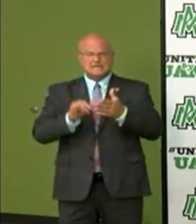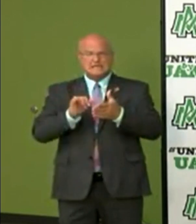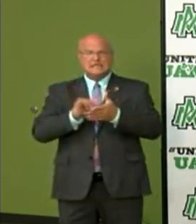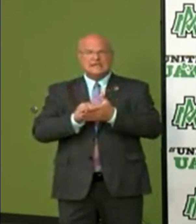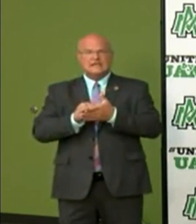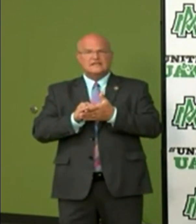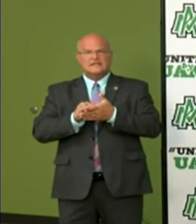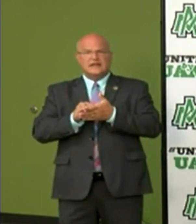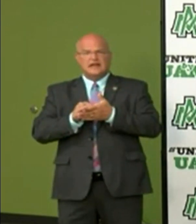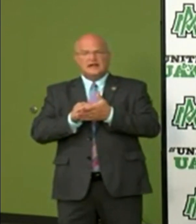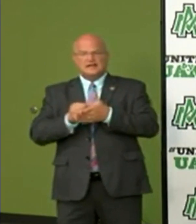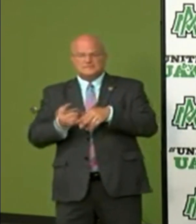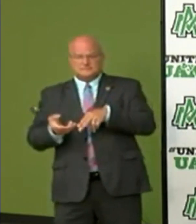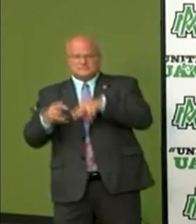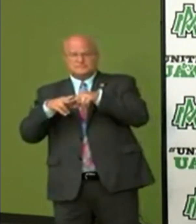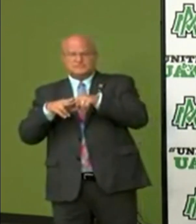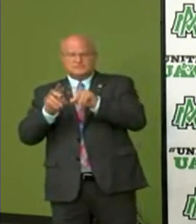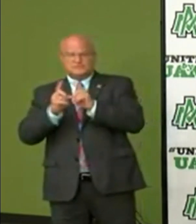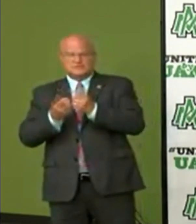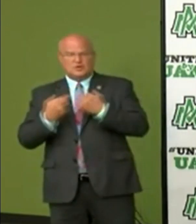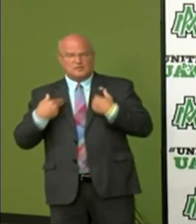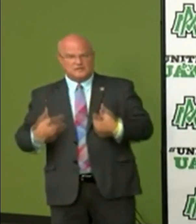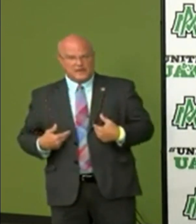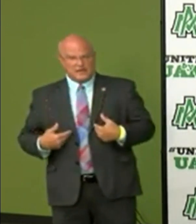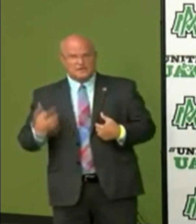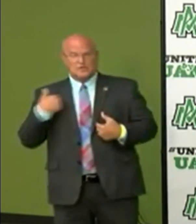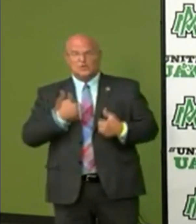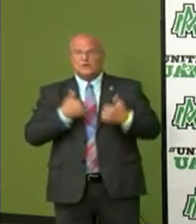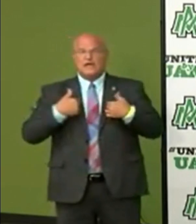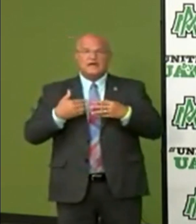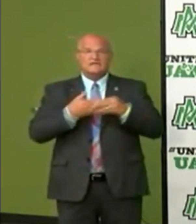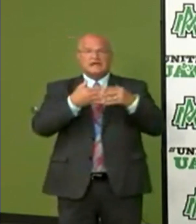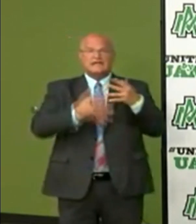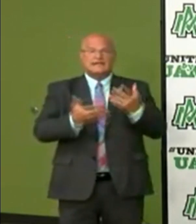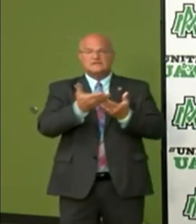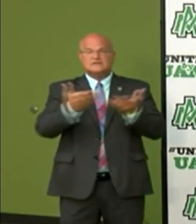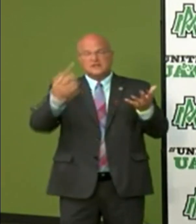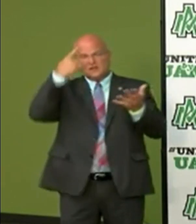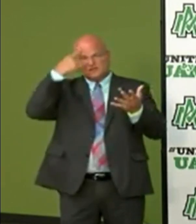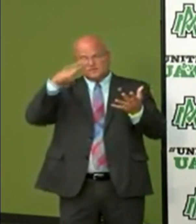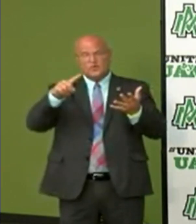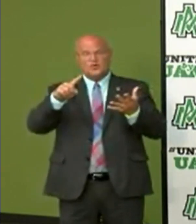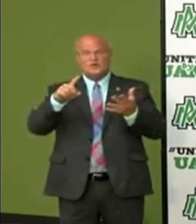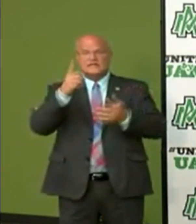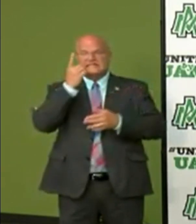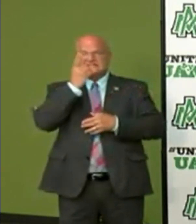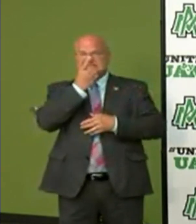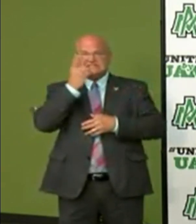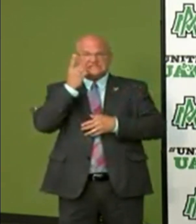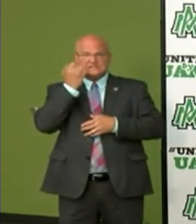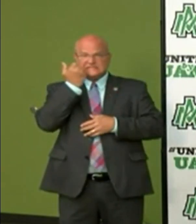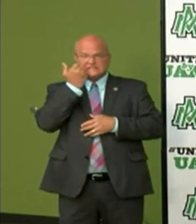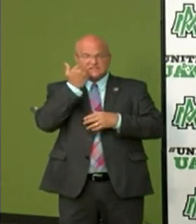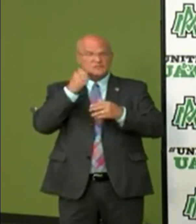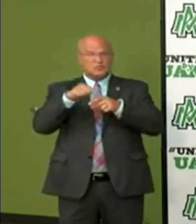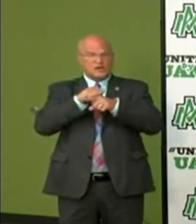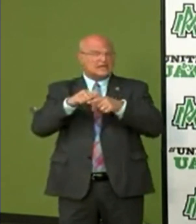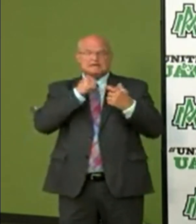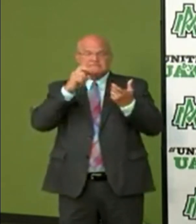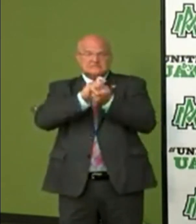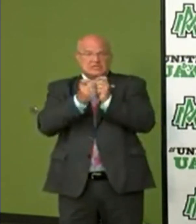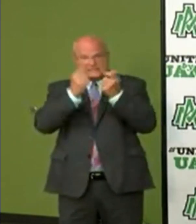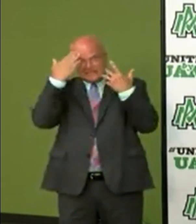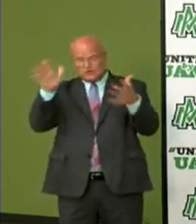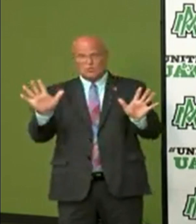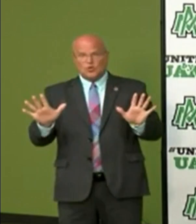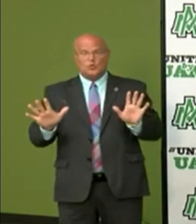by our own Department of Health. We have guidelines that are out there for our dental practice. I'm not aware of any changes to that.